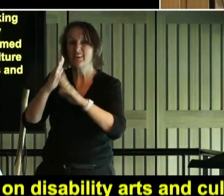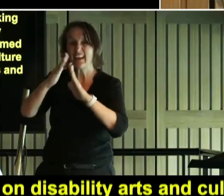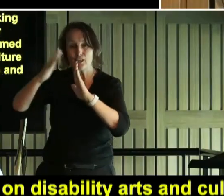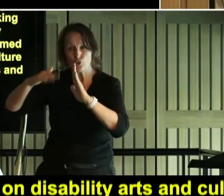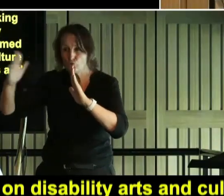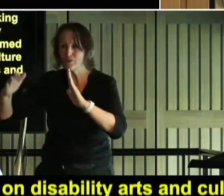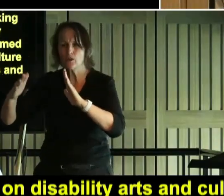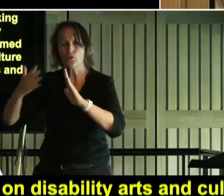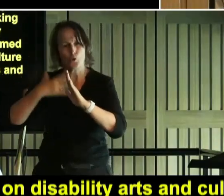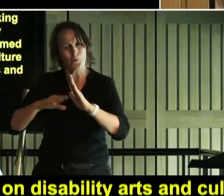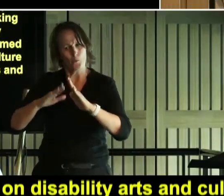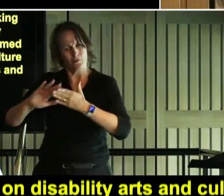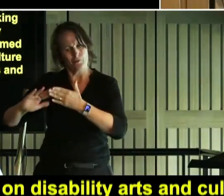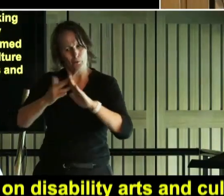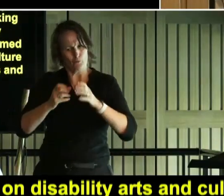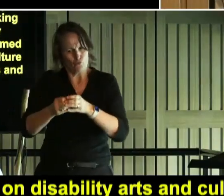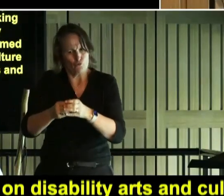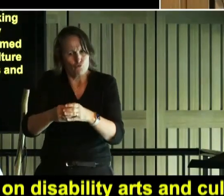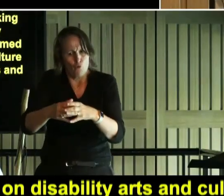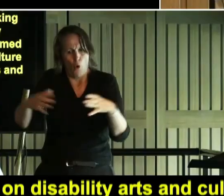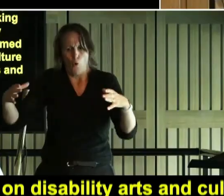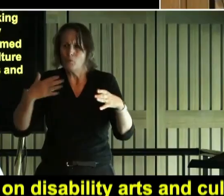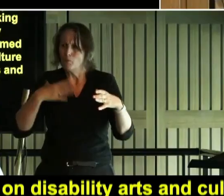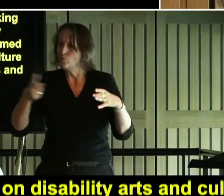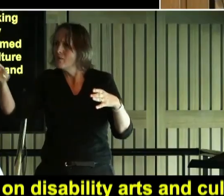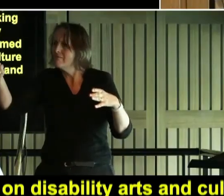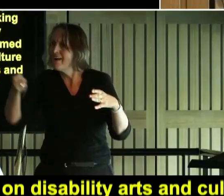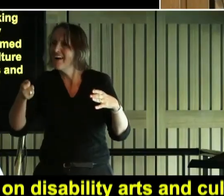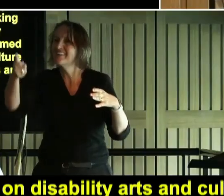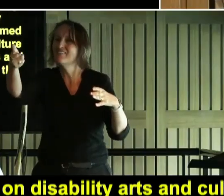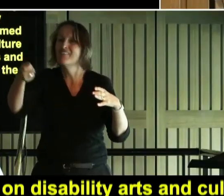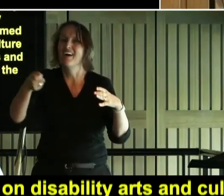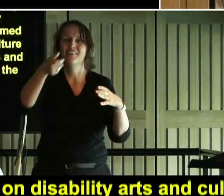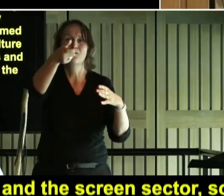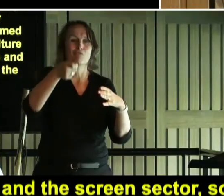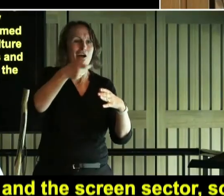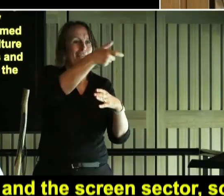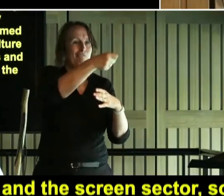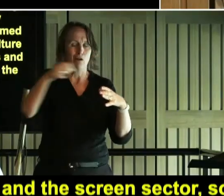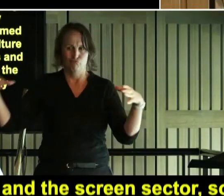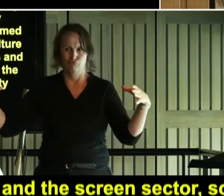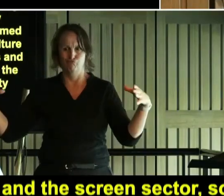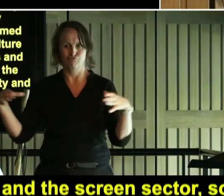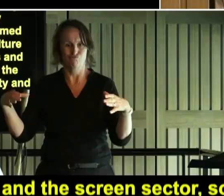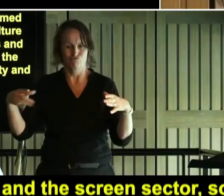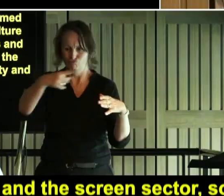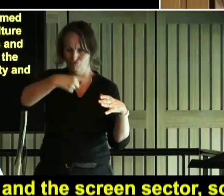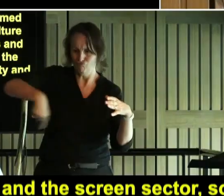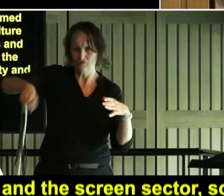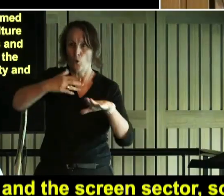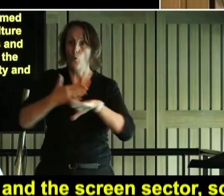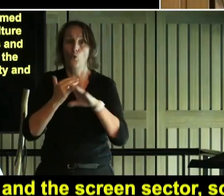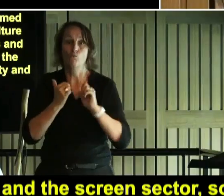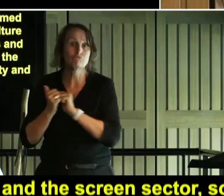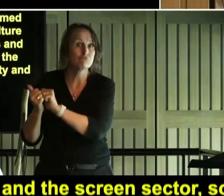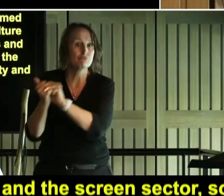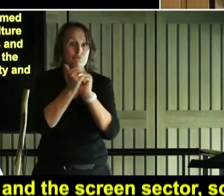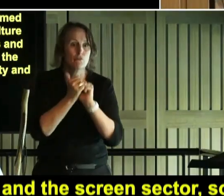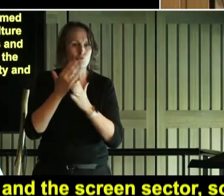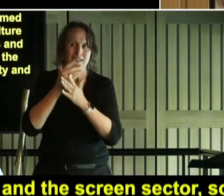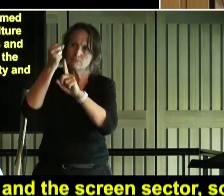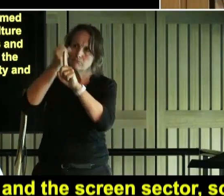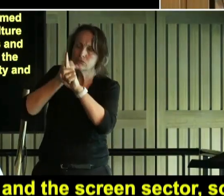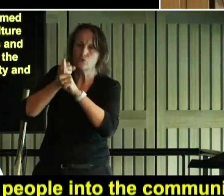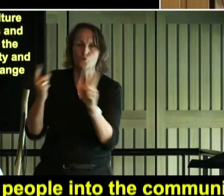really grow the community, invite people into the community, and see how working together we can create change and showcase the work